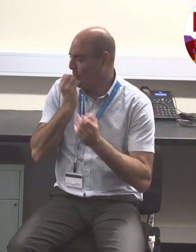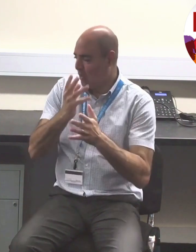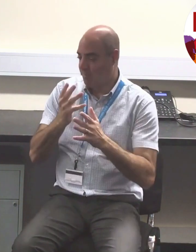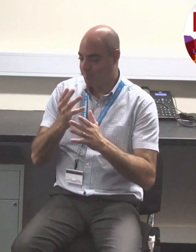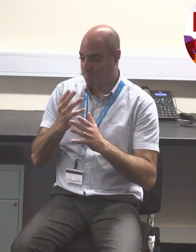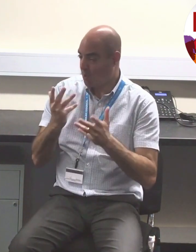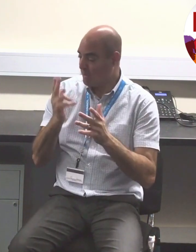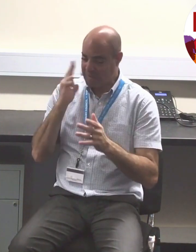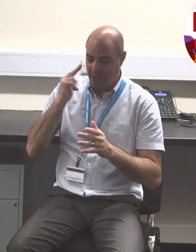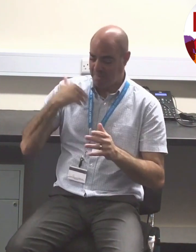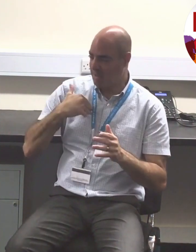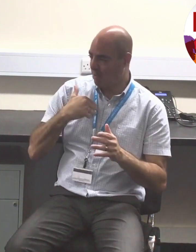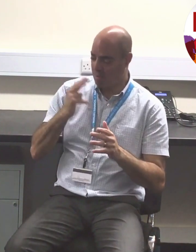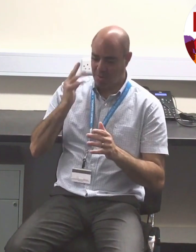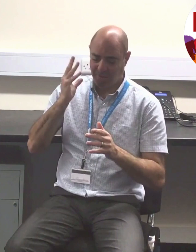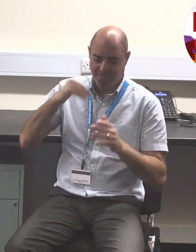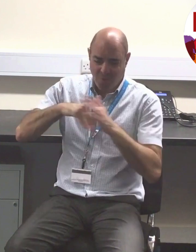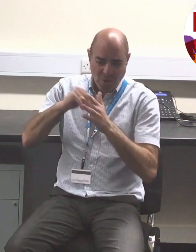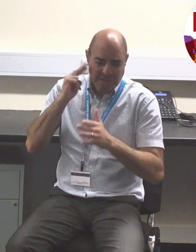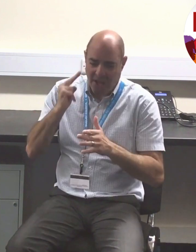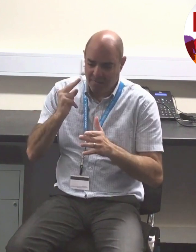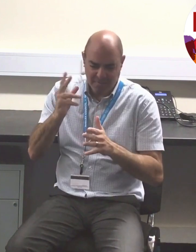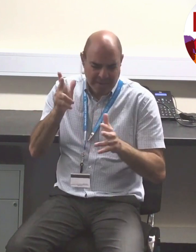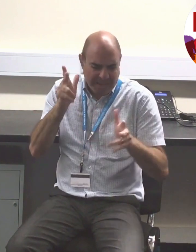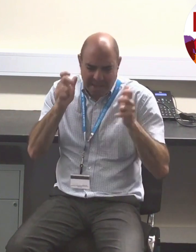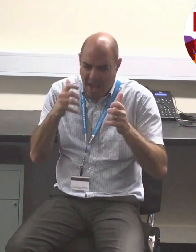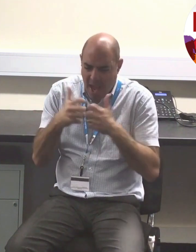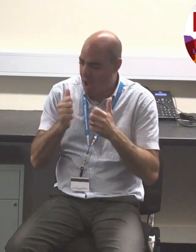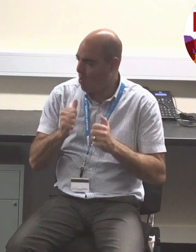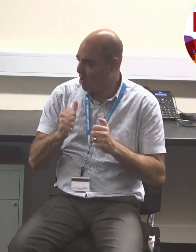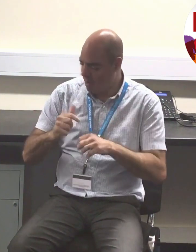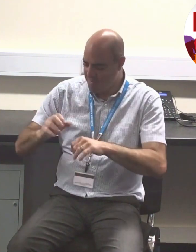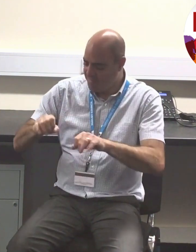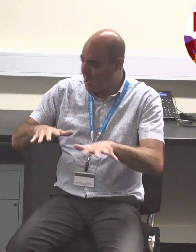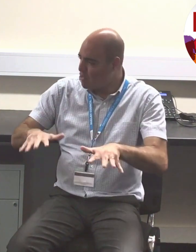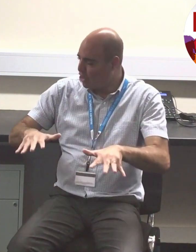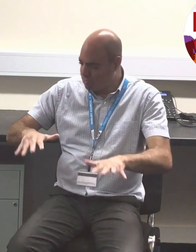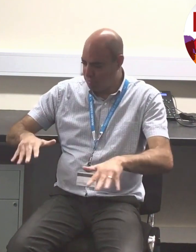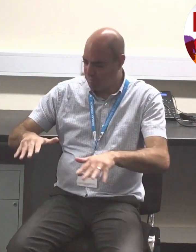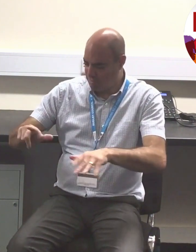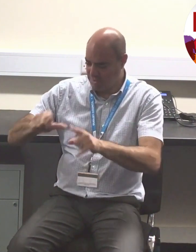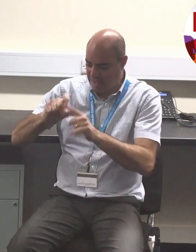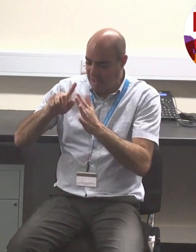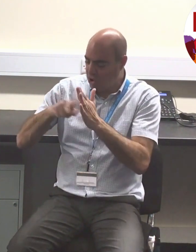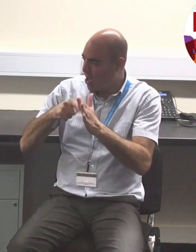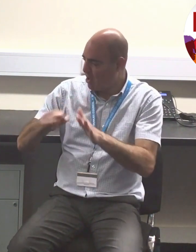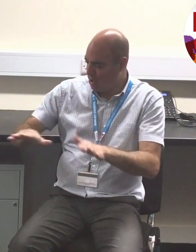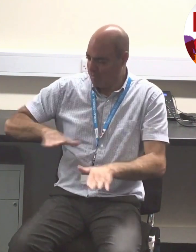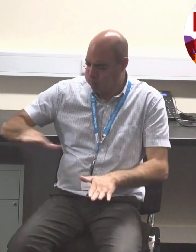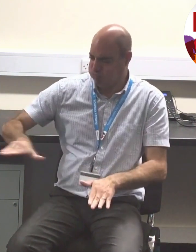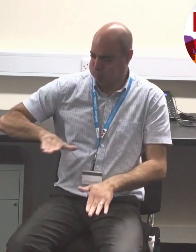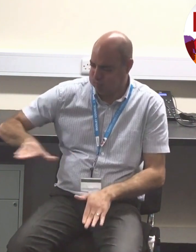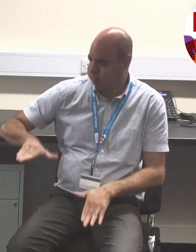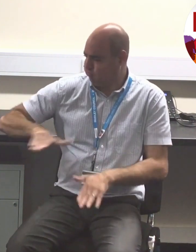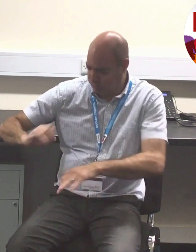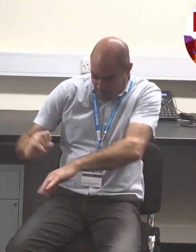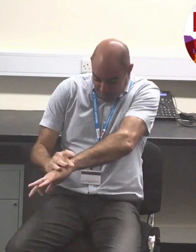I love all the musical instruments. So it might be even that you've got a deaf person who perhaps can't hear the music, but through